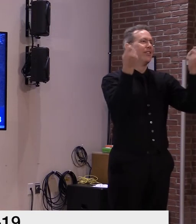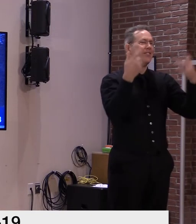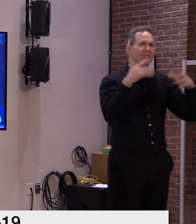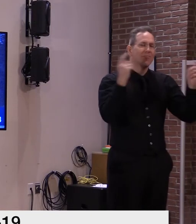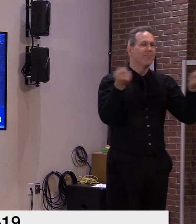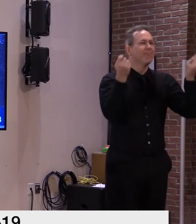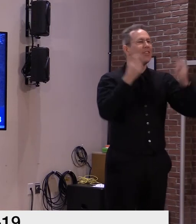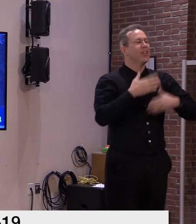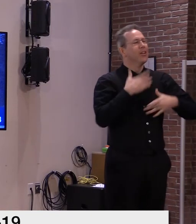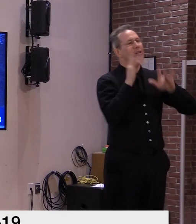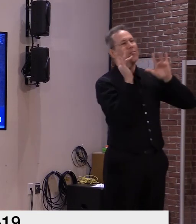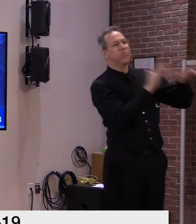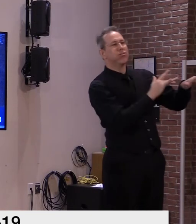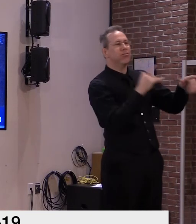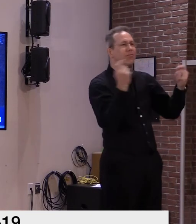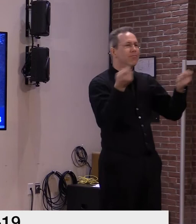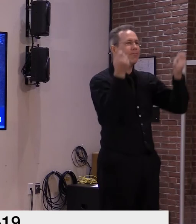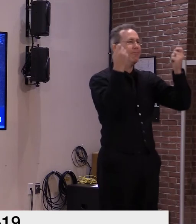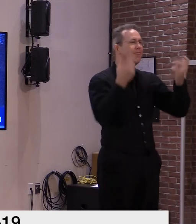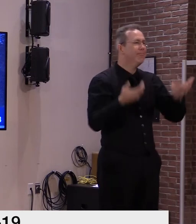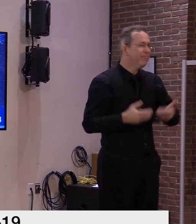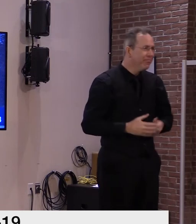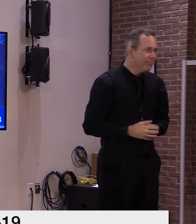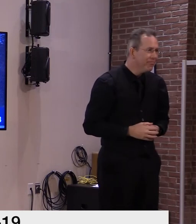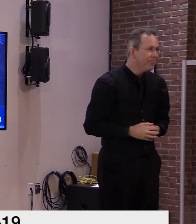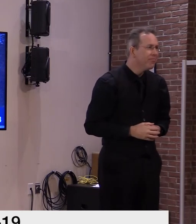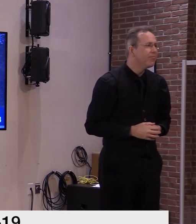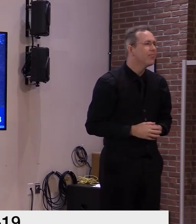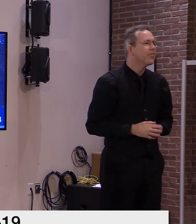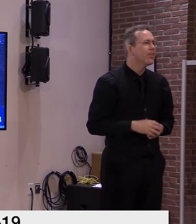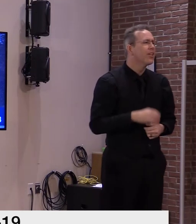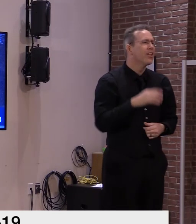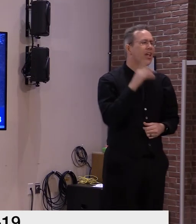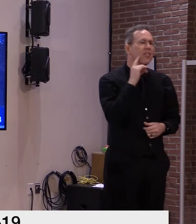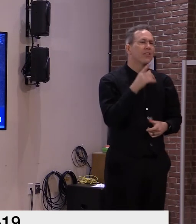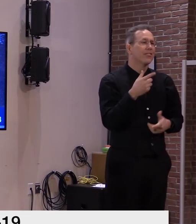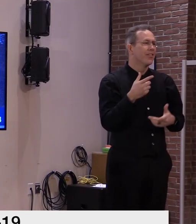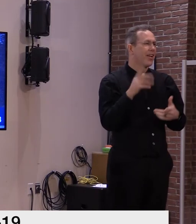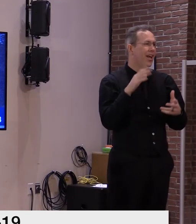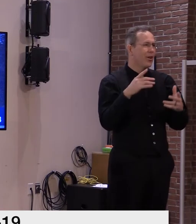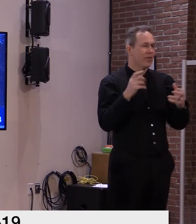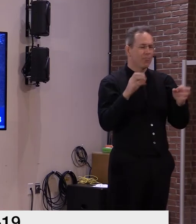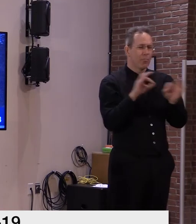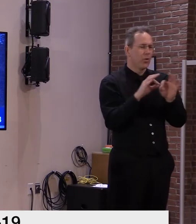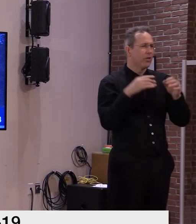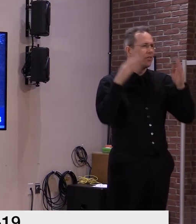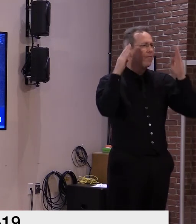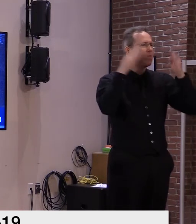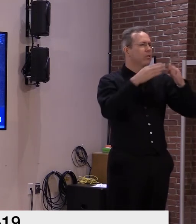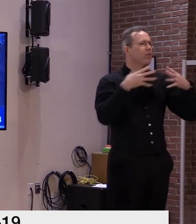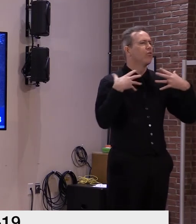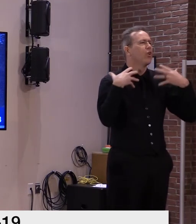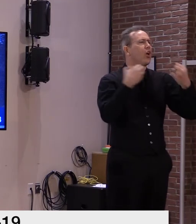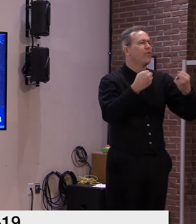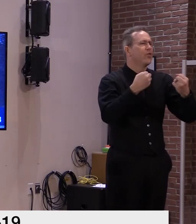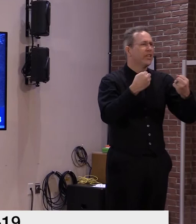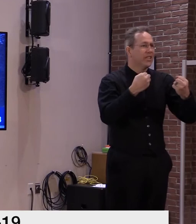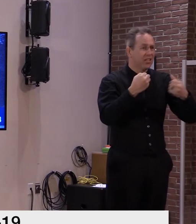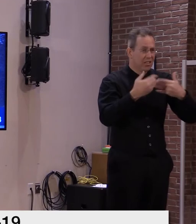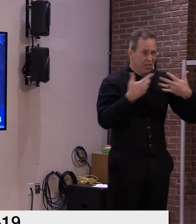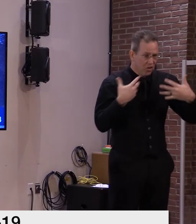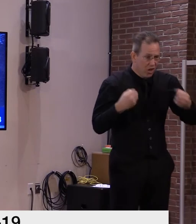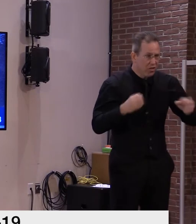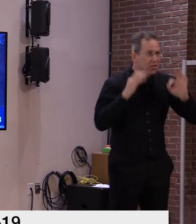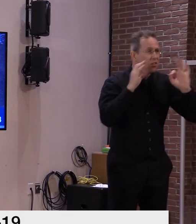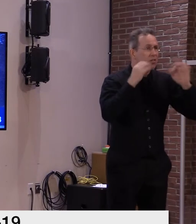person and really start to focus on developing those plans for recovery, but we should endeavor to end the year on a celebratory note, because